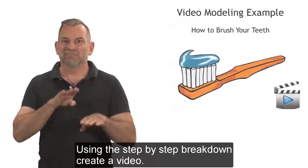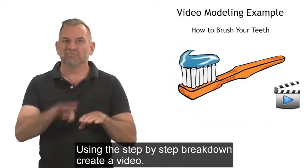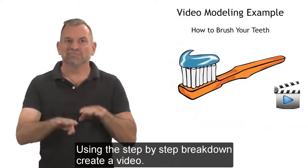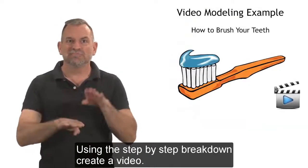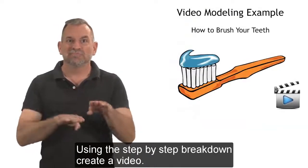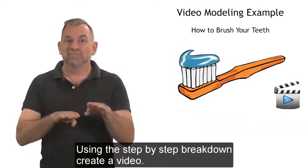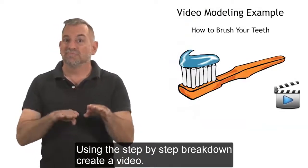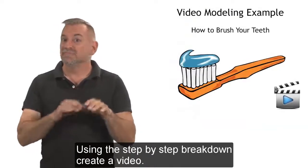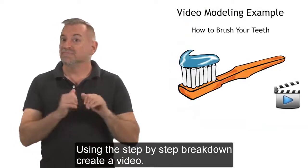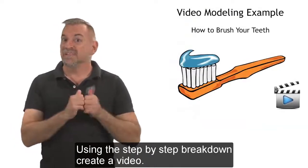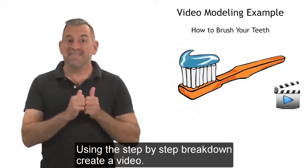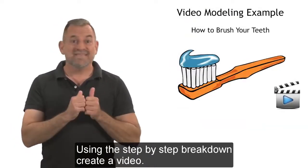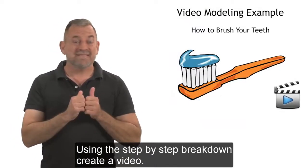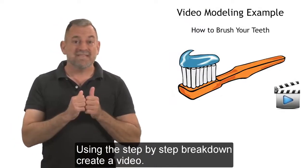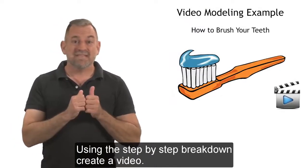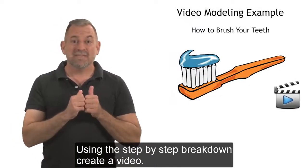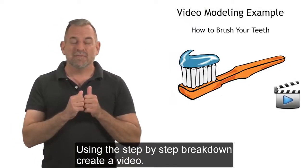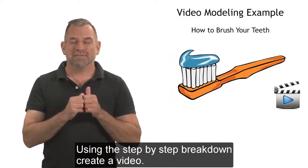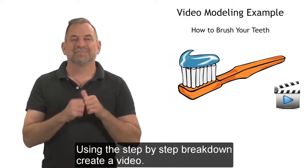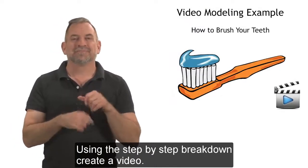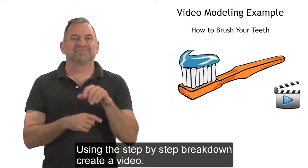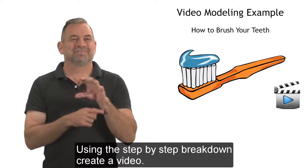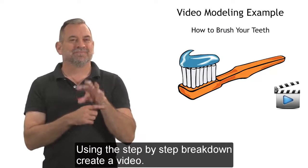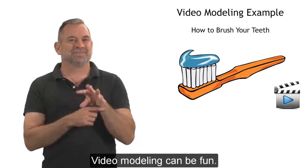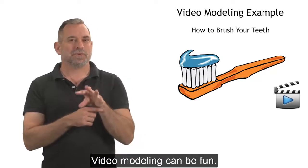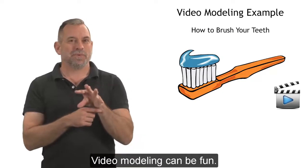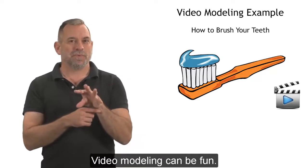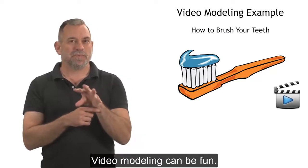Using the step-by-step breakdown, create a video.